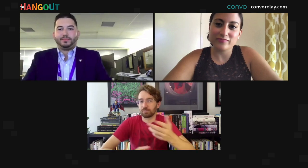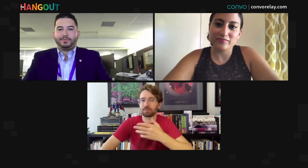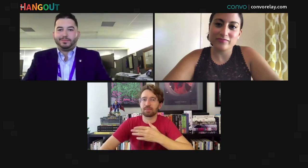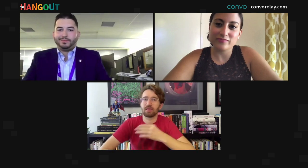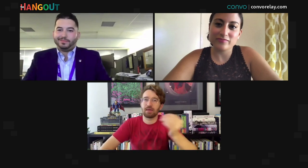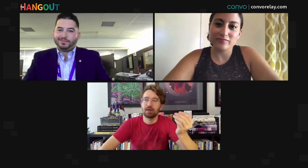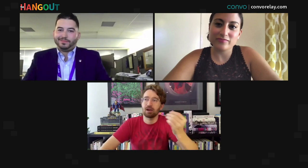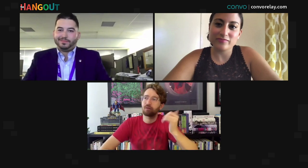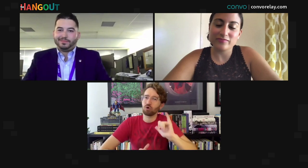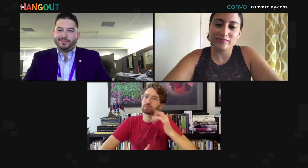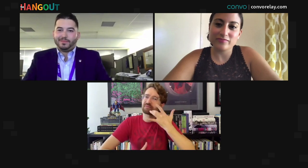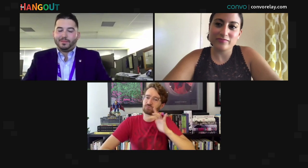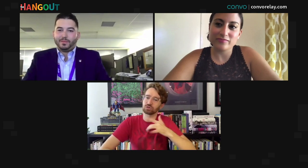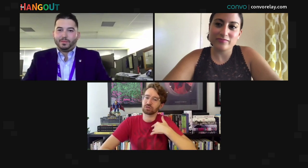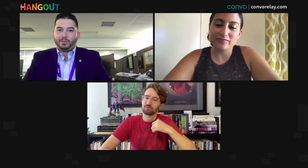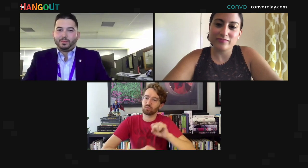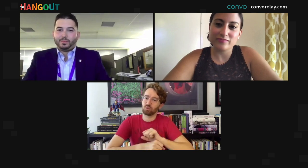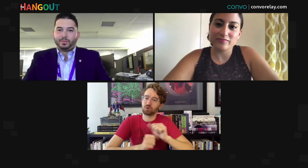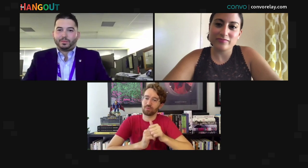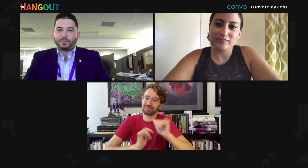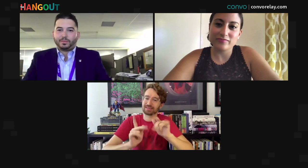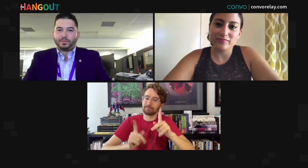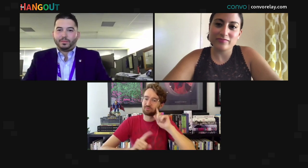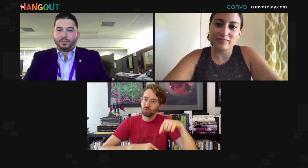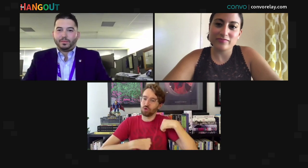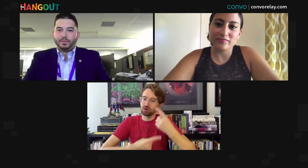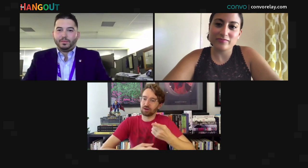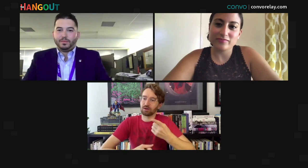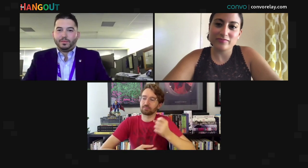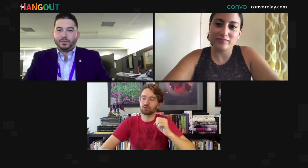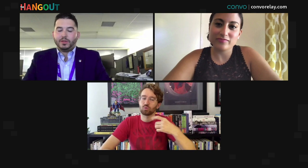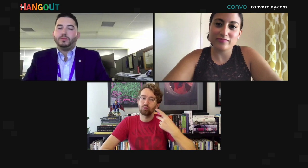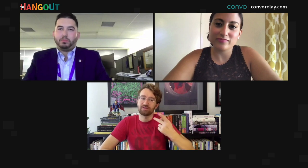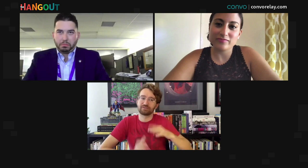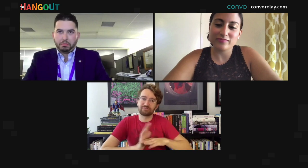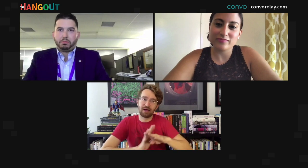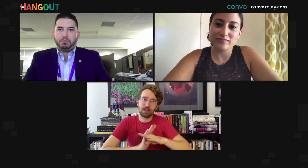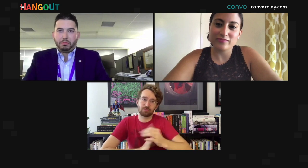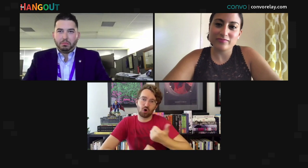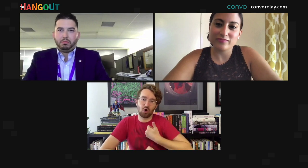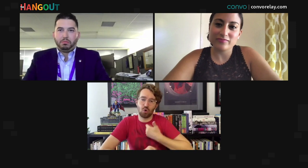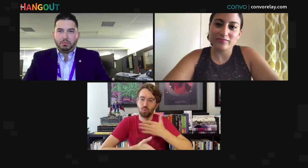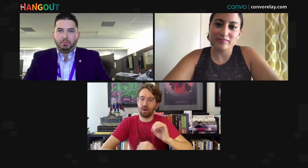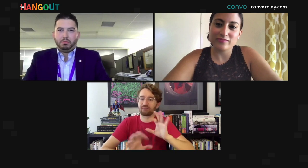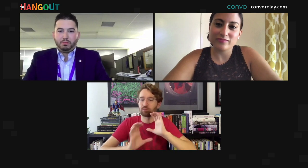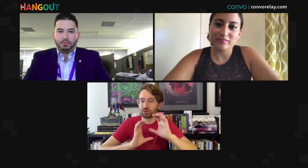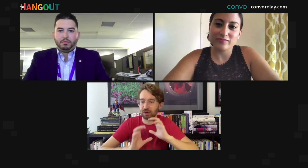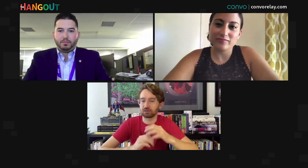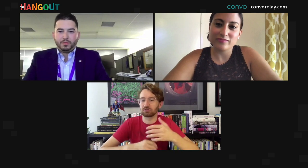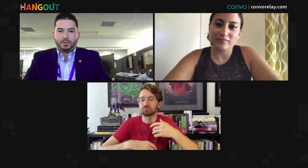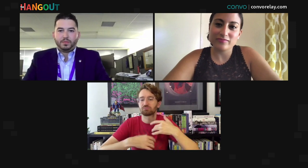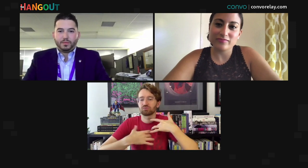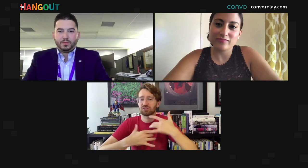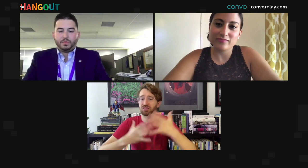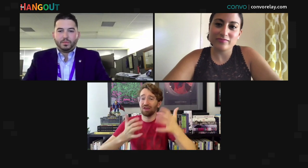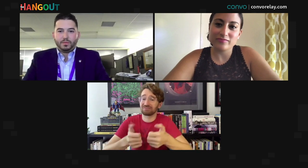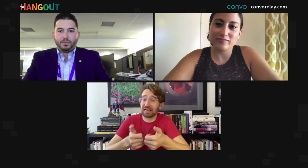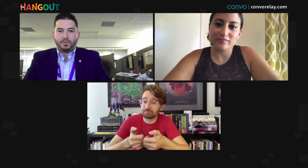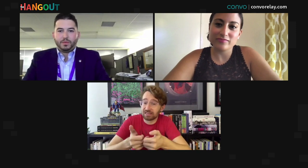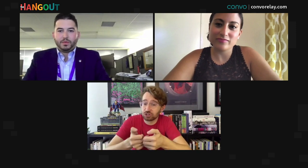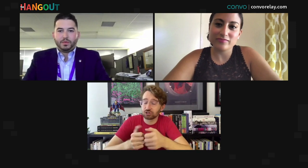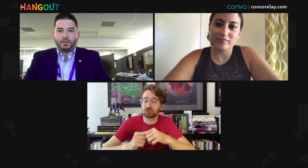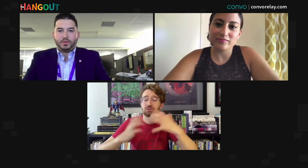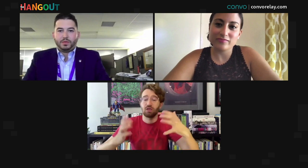come in having already read that, knowing that I'm deaf. And I'm really fortunate that I've worked with some of these folks for a long time. So